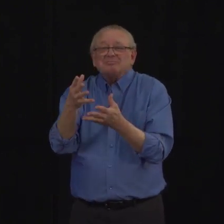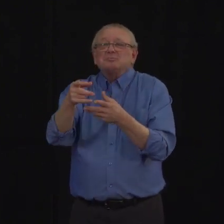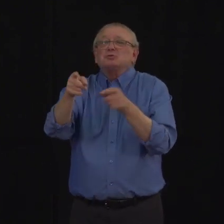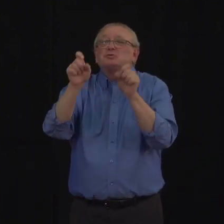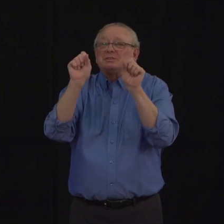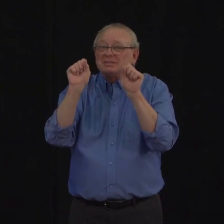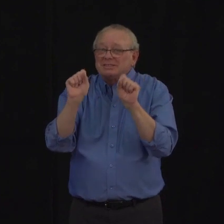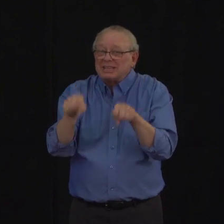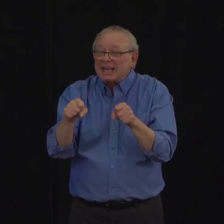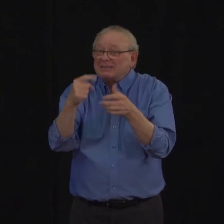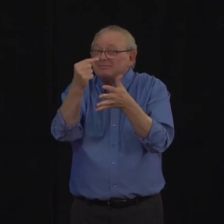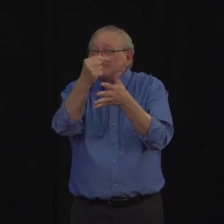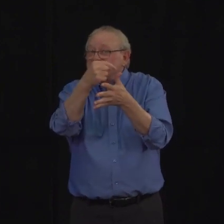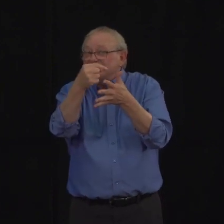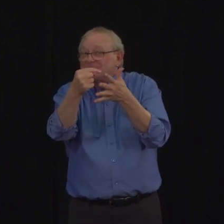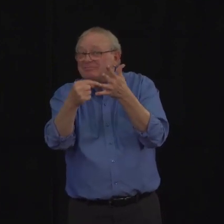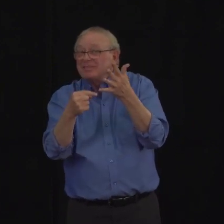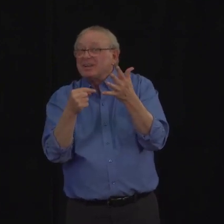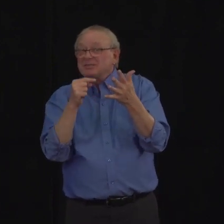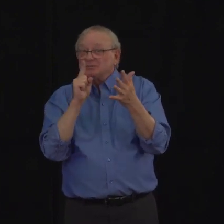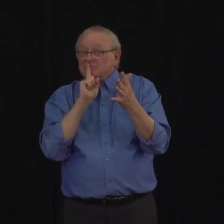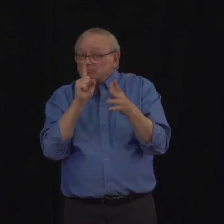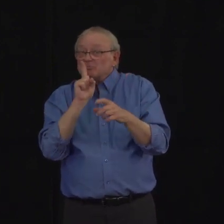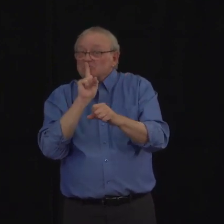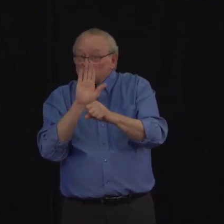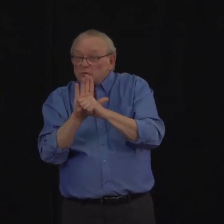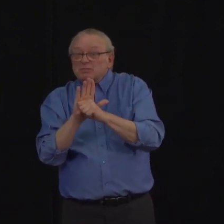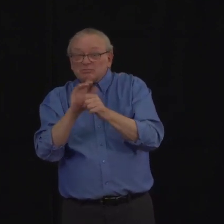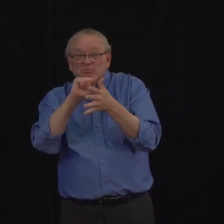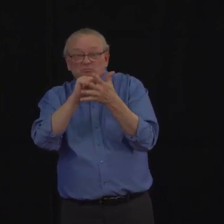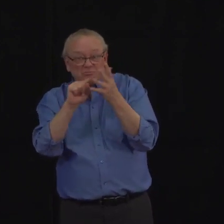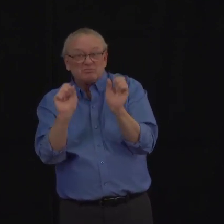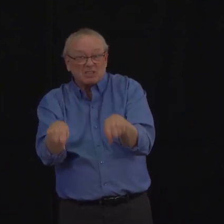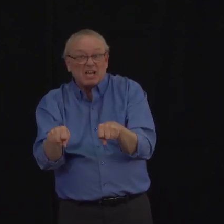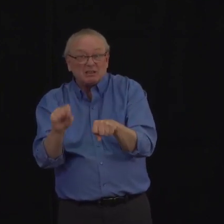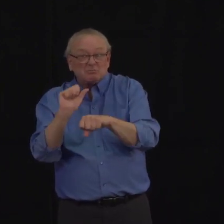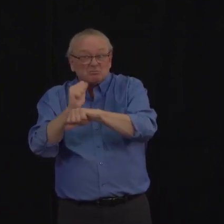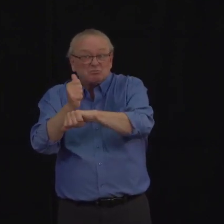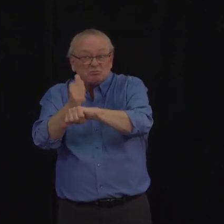that, again, would be something that if that were to happen, we'd have to have that